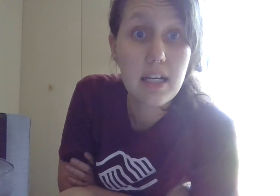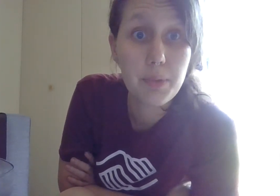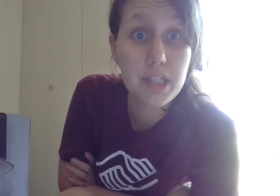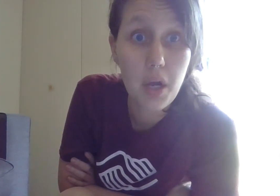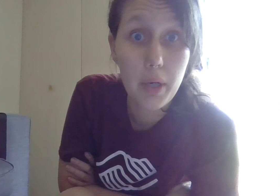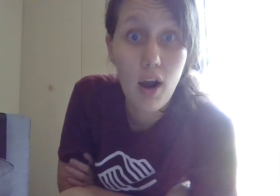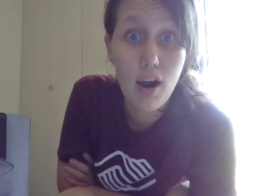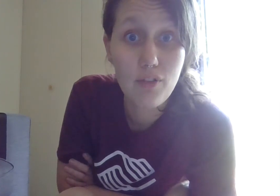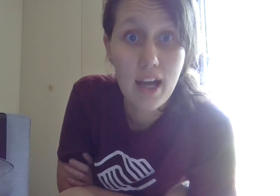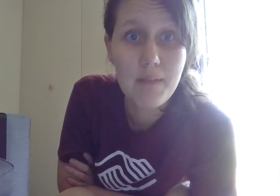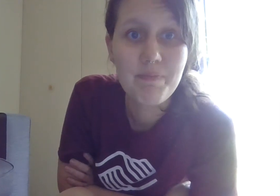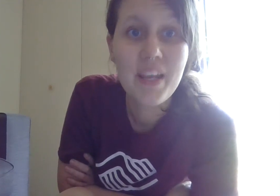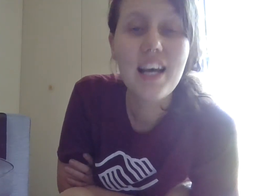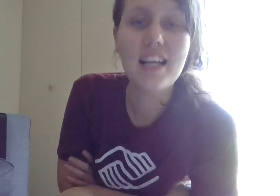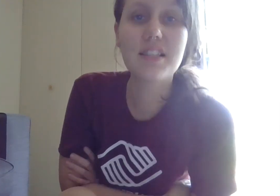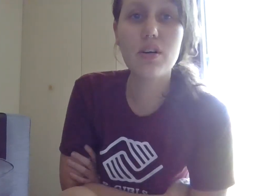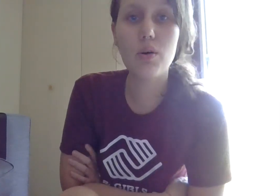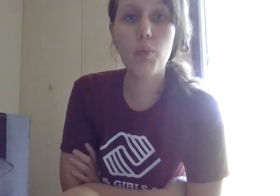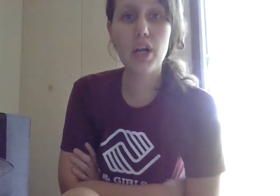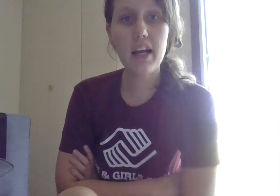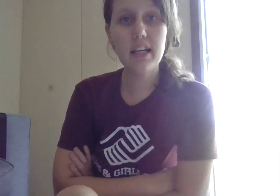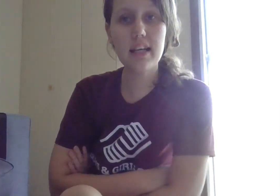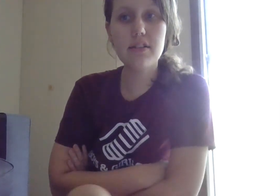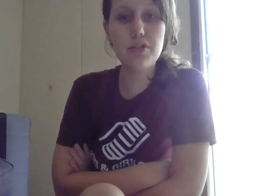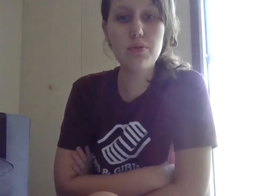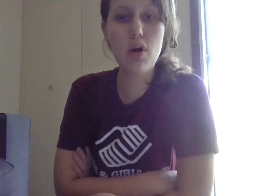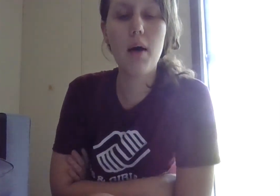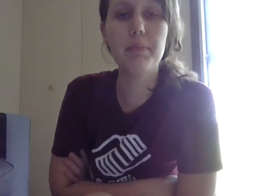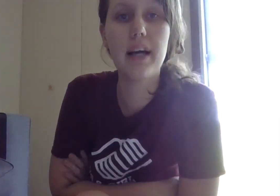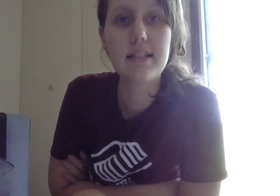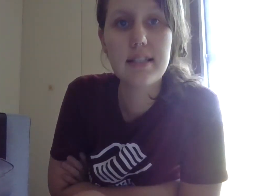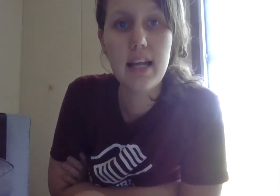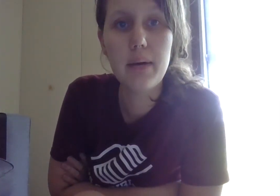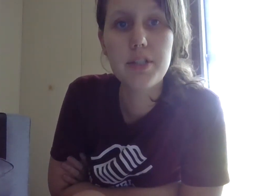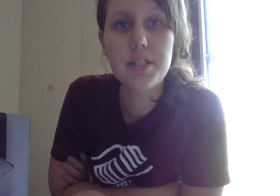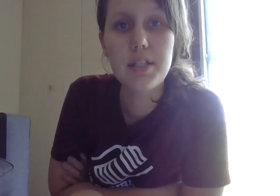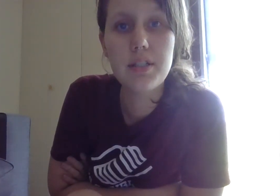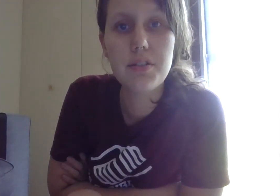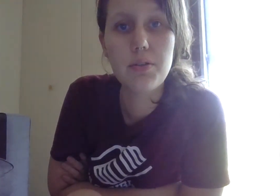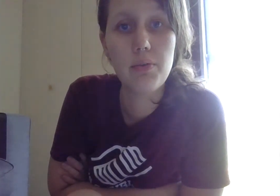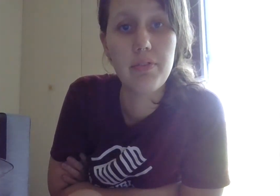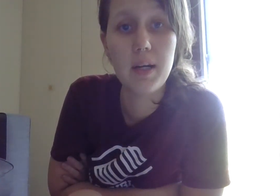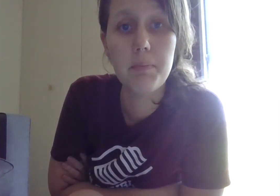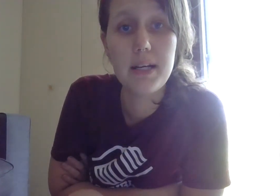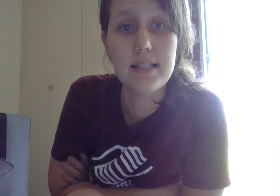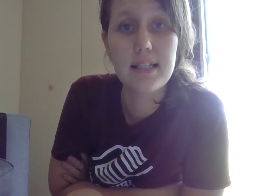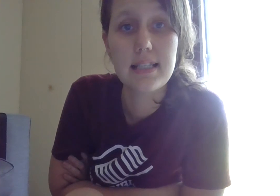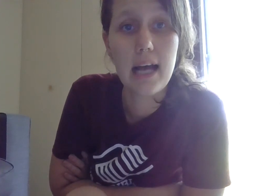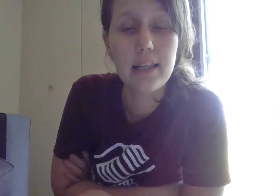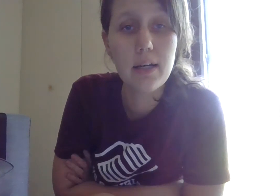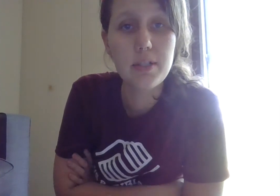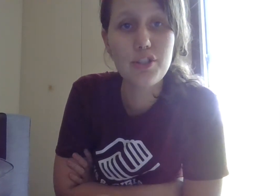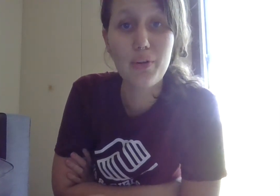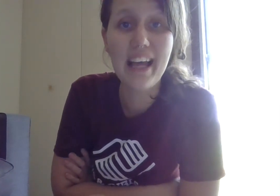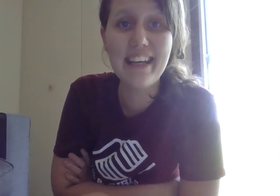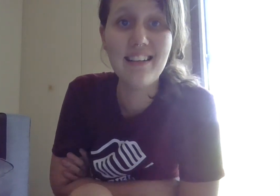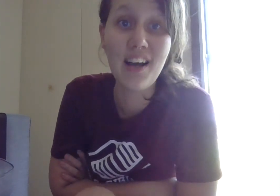what's going on, right? And so we're not going to get too complex today. We're just going to do very basic sign language. So like any